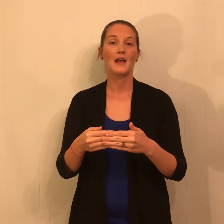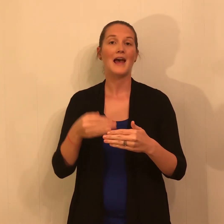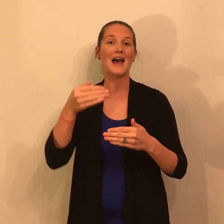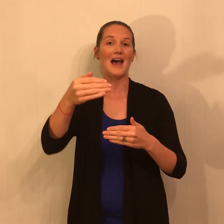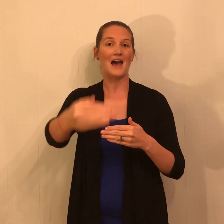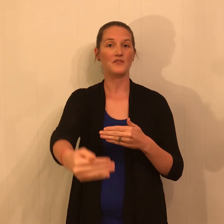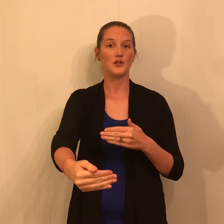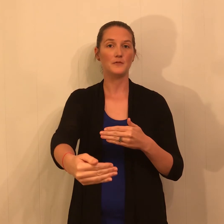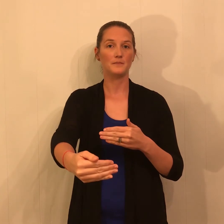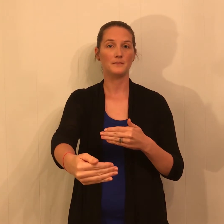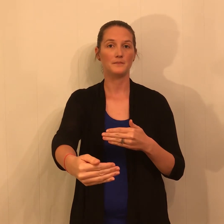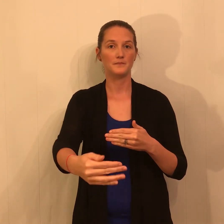after,